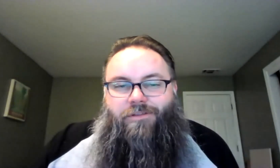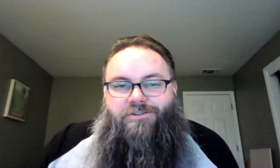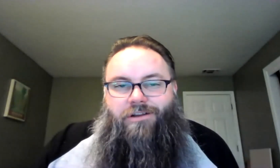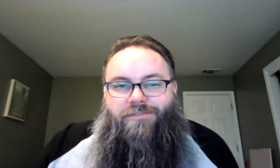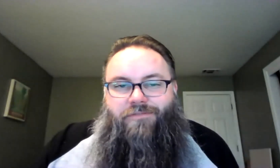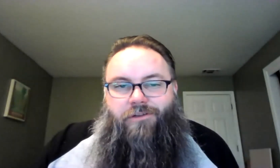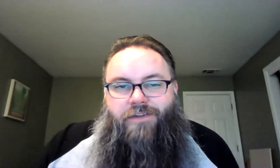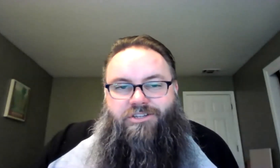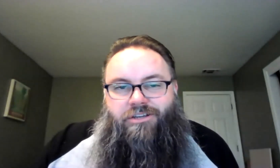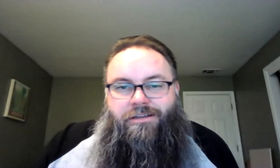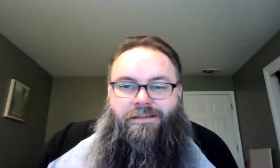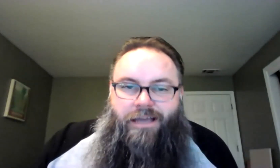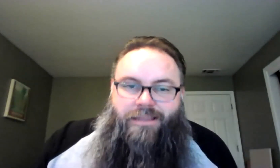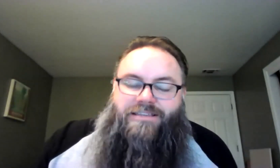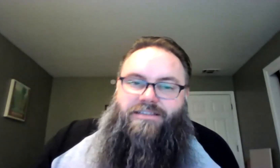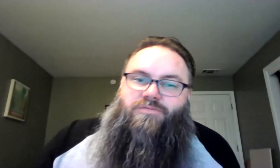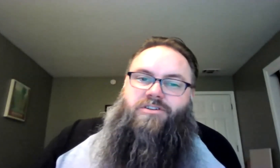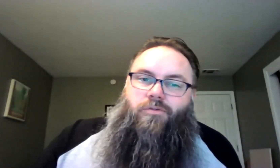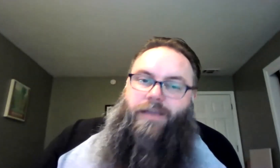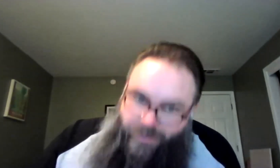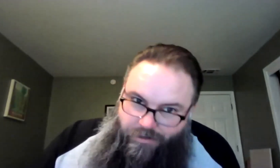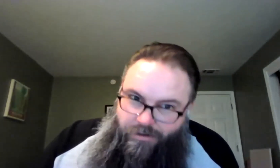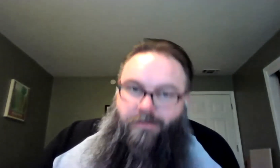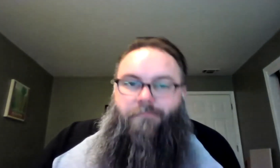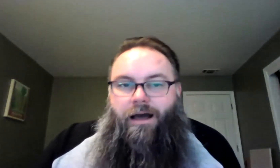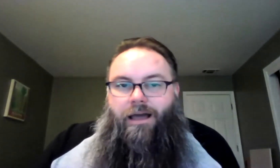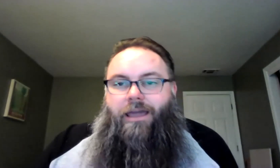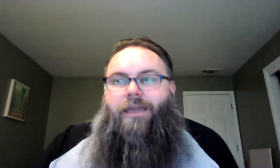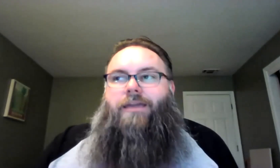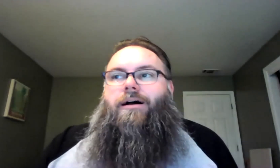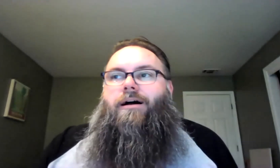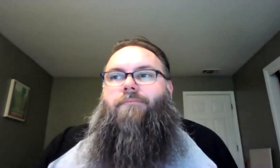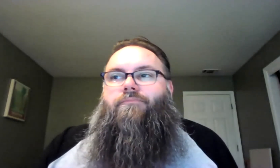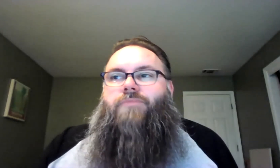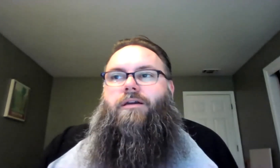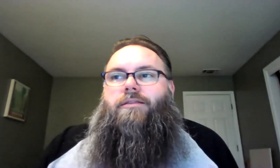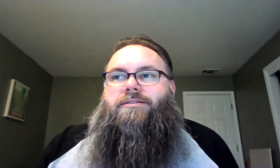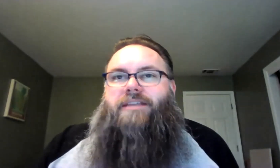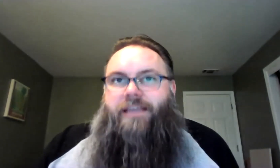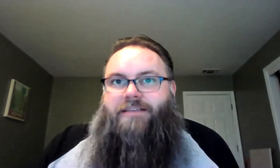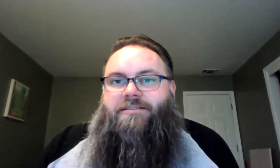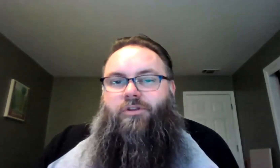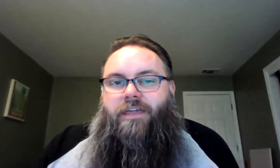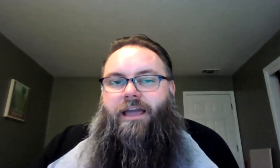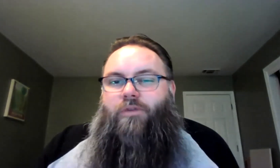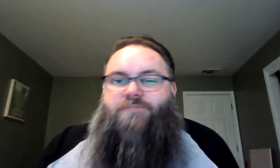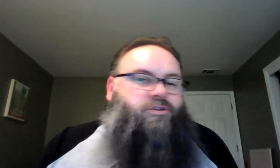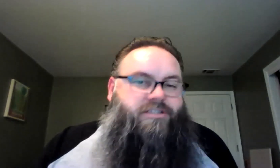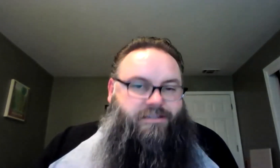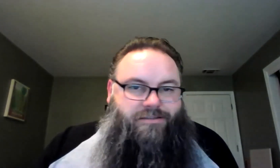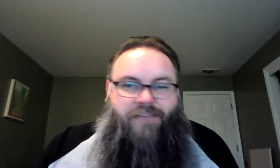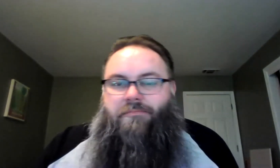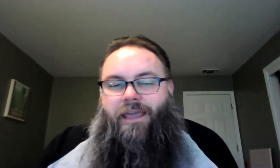signed up for electronic visit verification. And this list was created by the DDS looking at